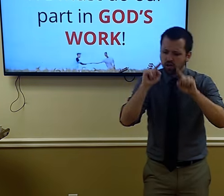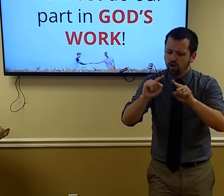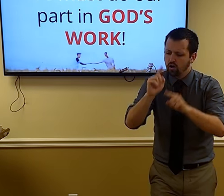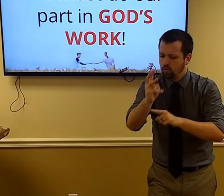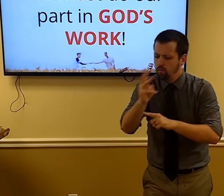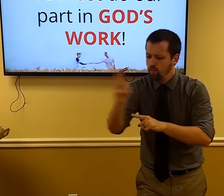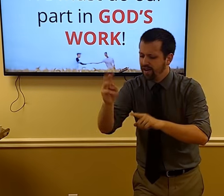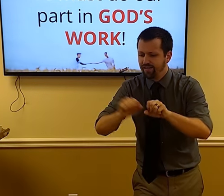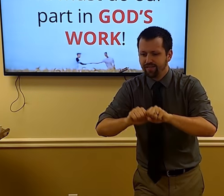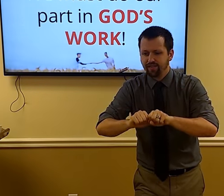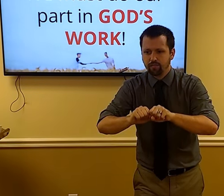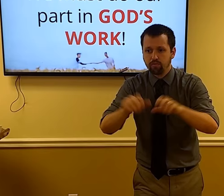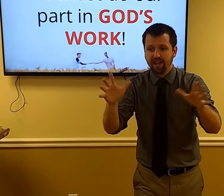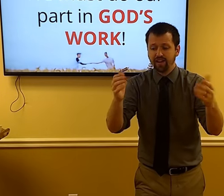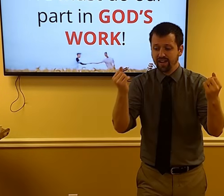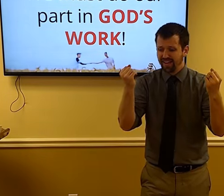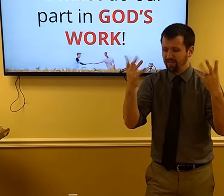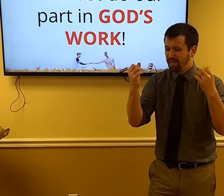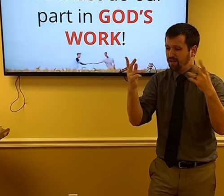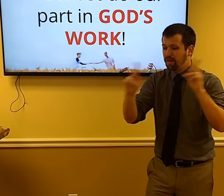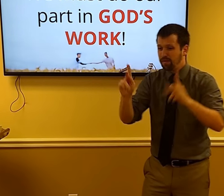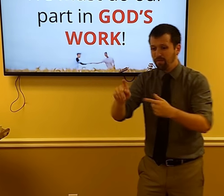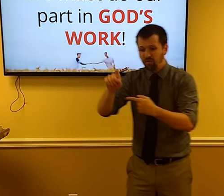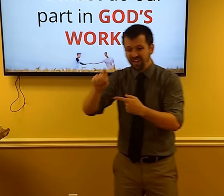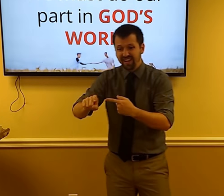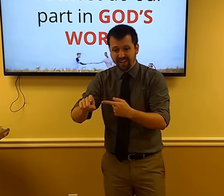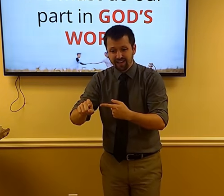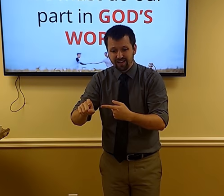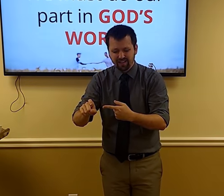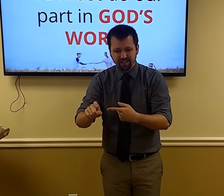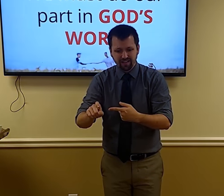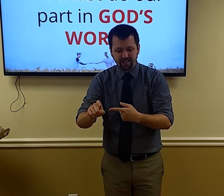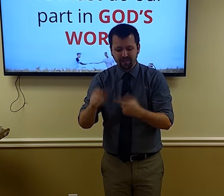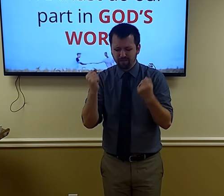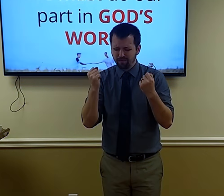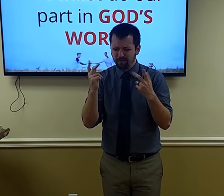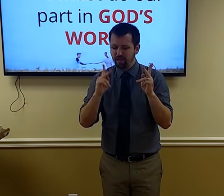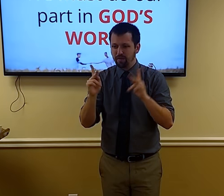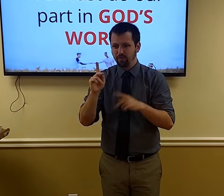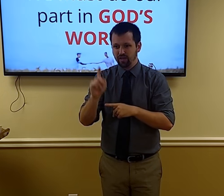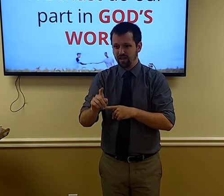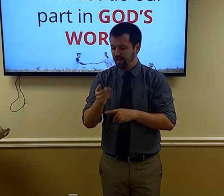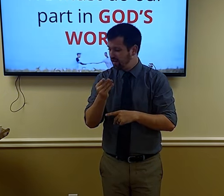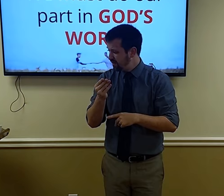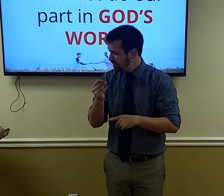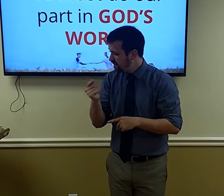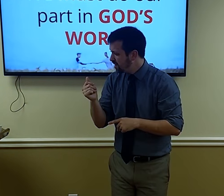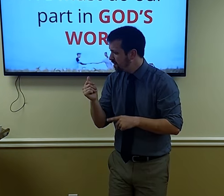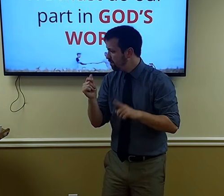Go. Witness. Spread. Many, many people need. Many people need.